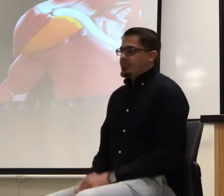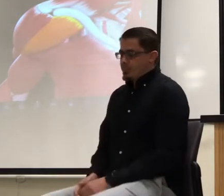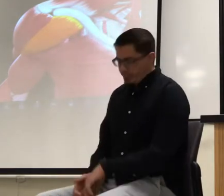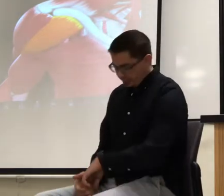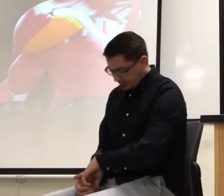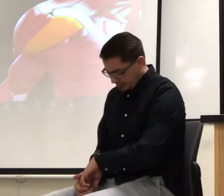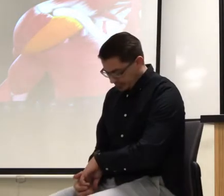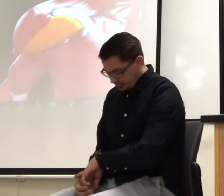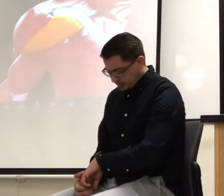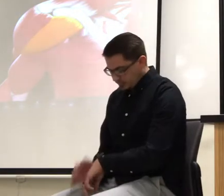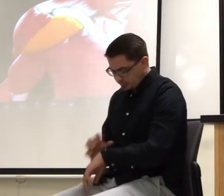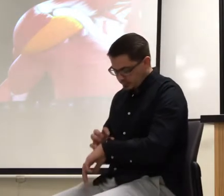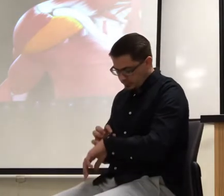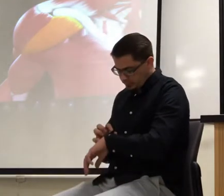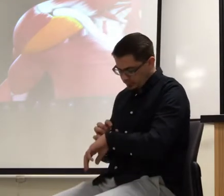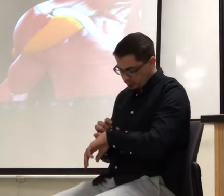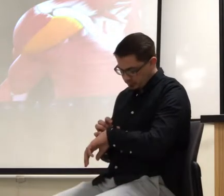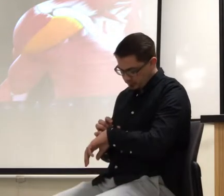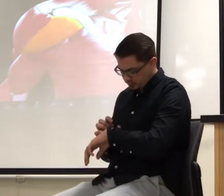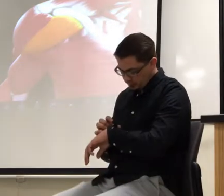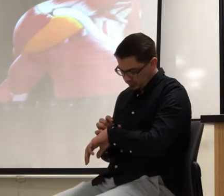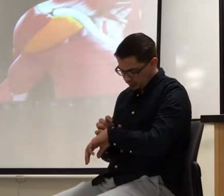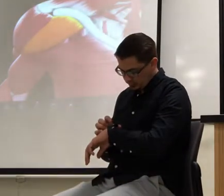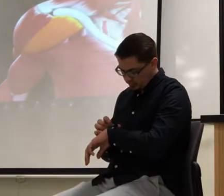Of deltoid,